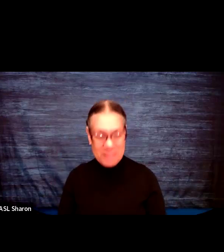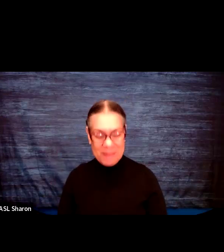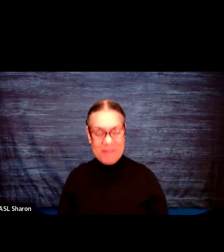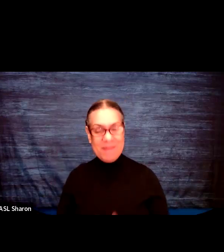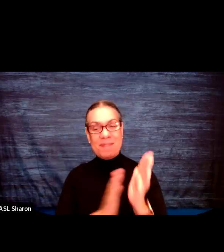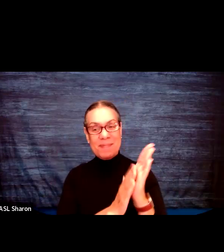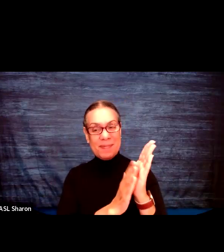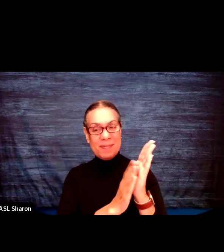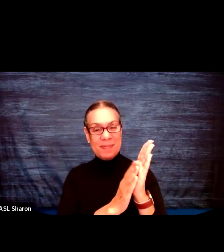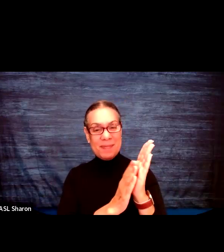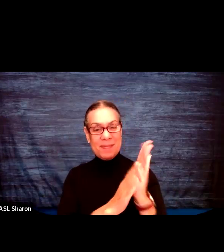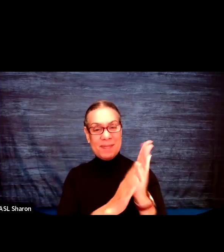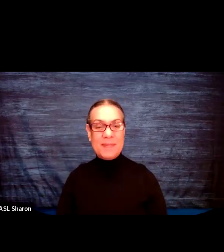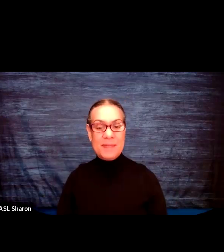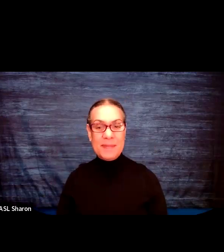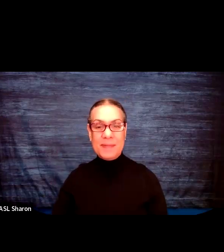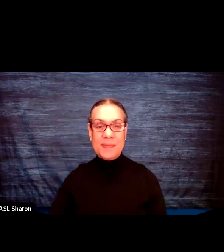Great.